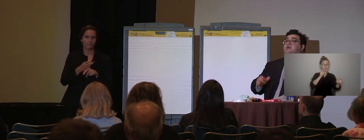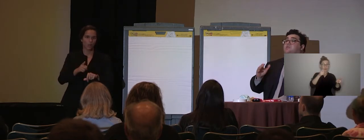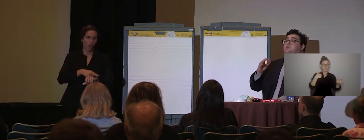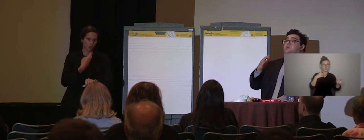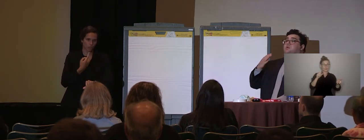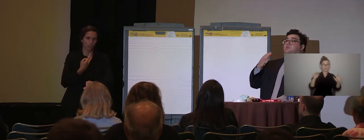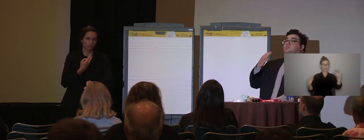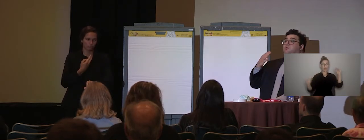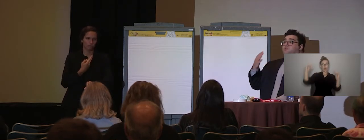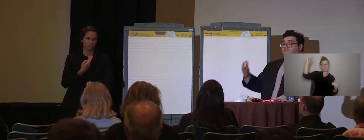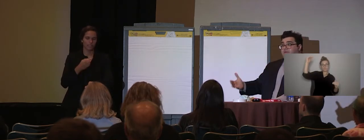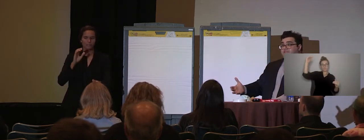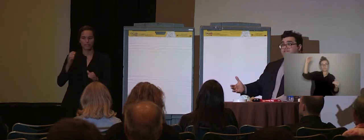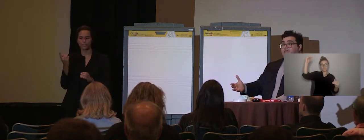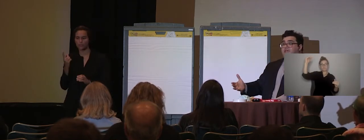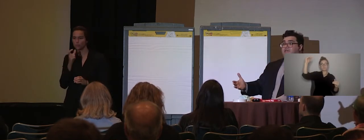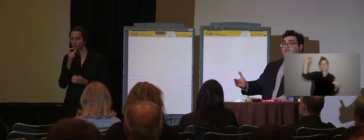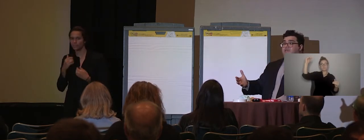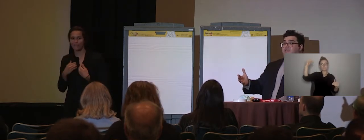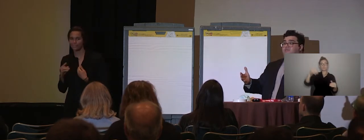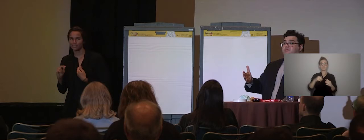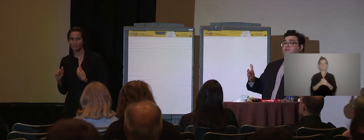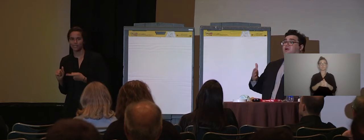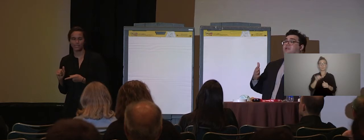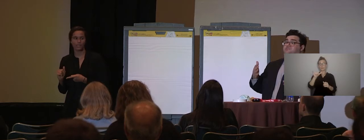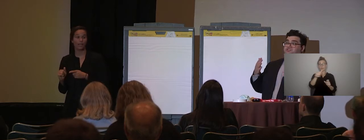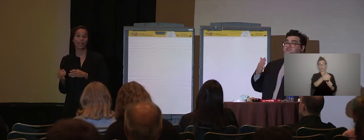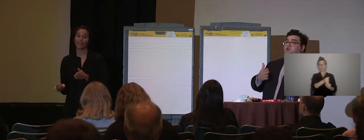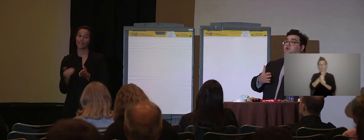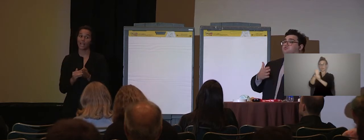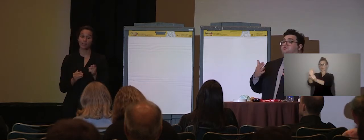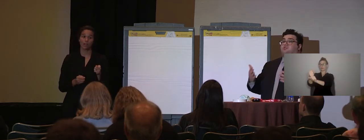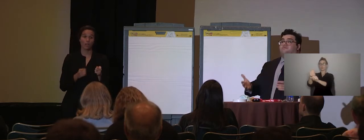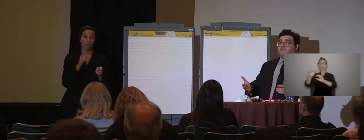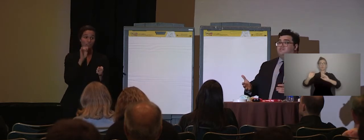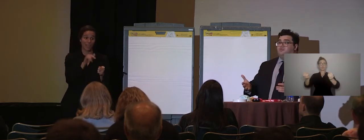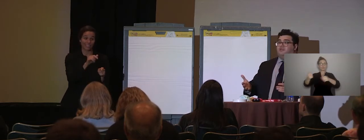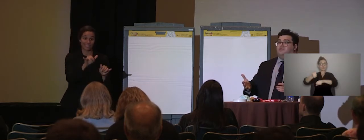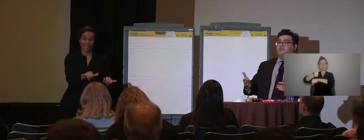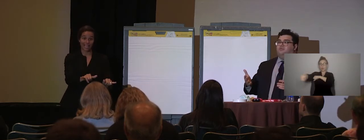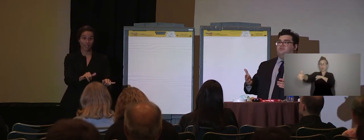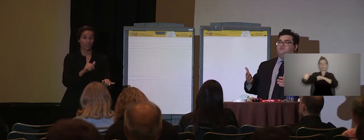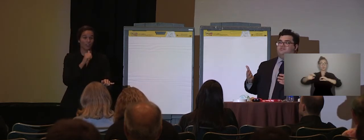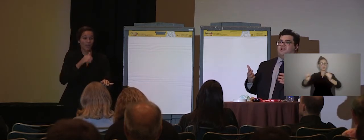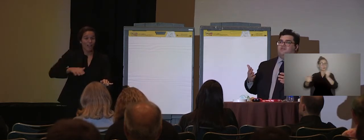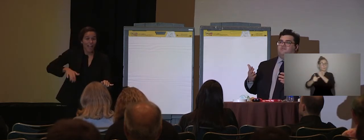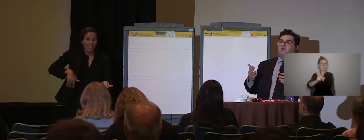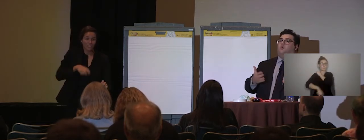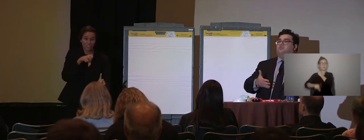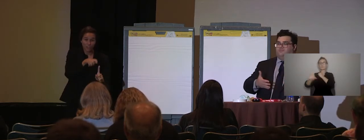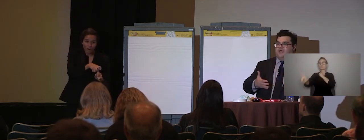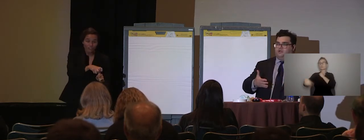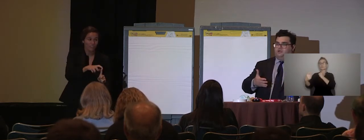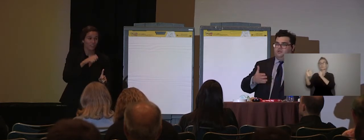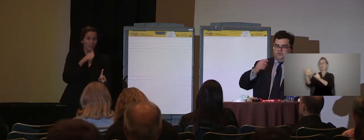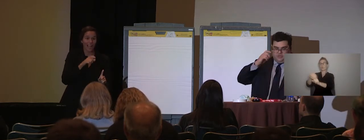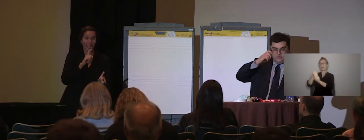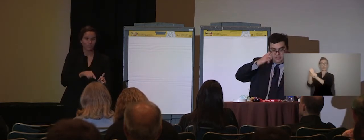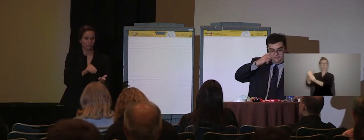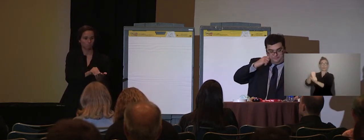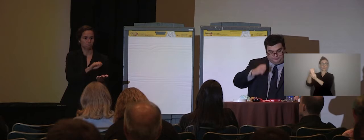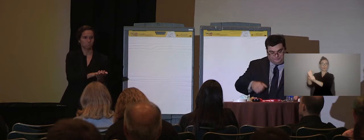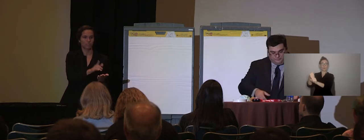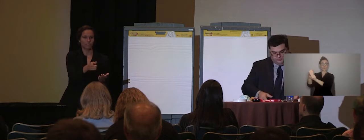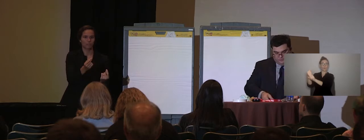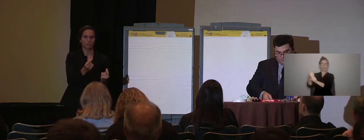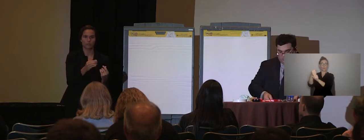And again, most of that stay, they're not actually charged or convicted with anything. They're just kind of in a holding pattern.